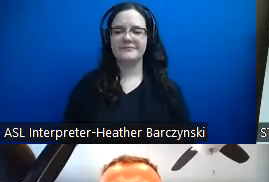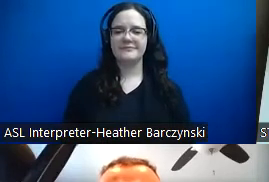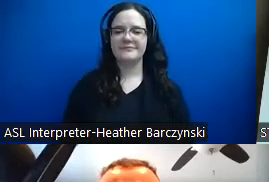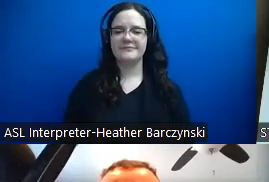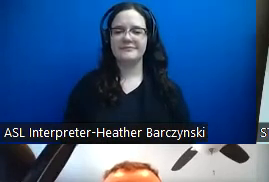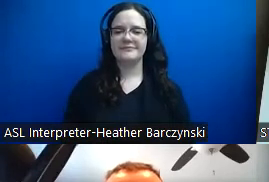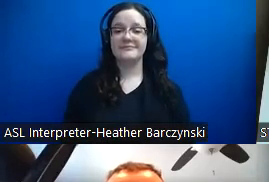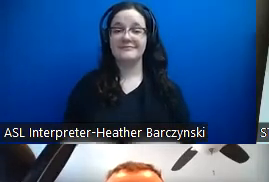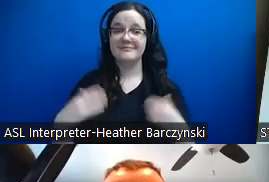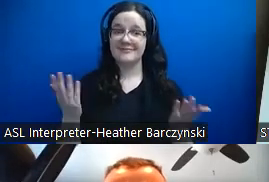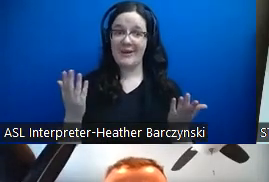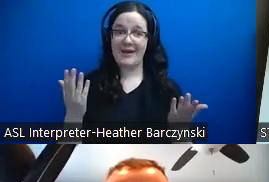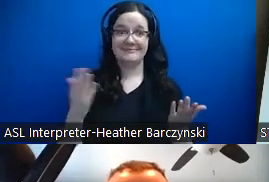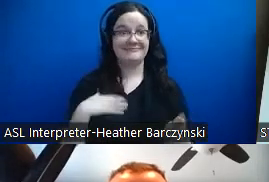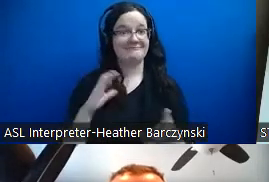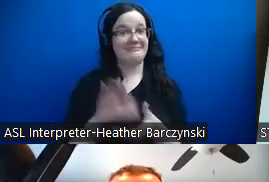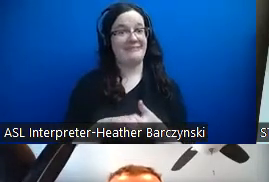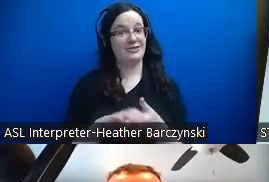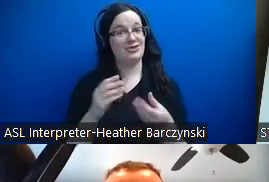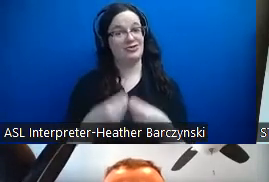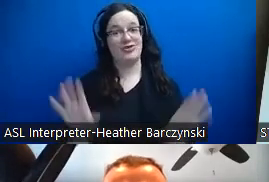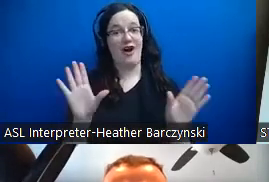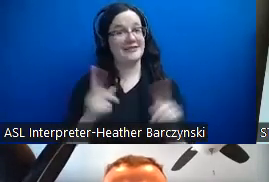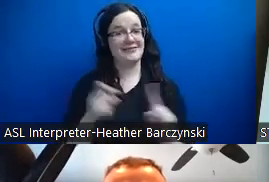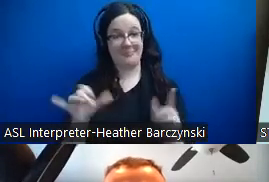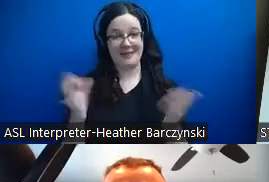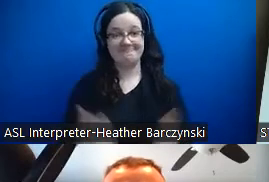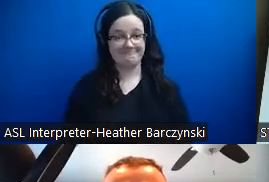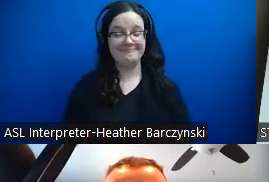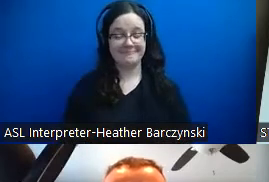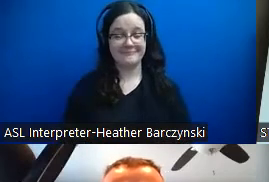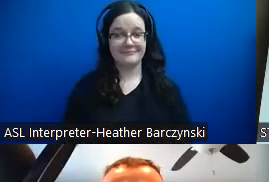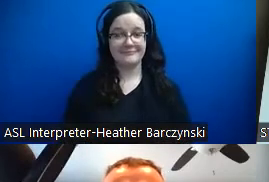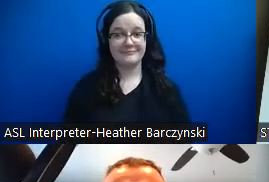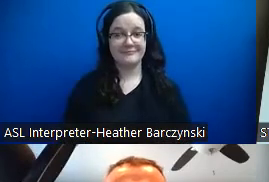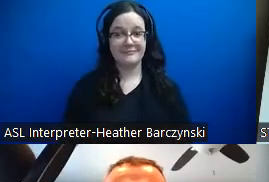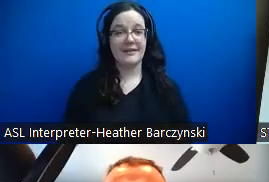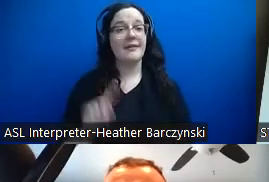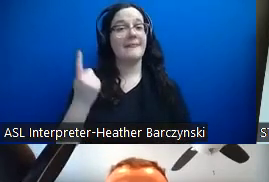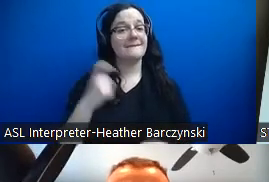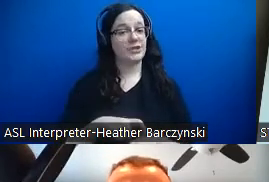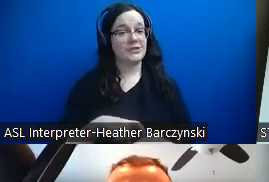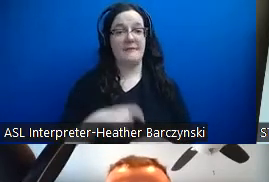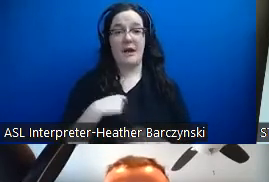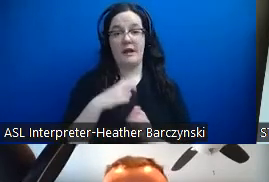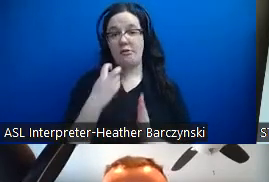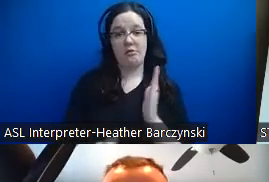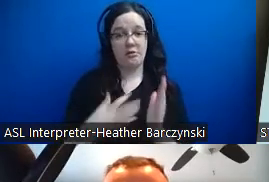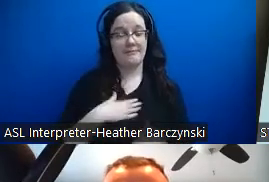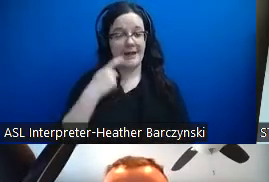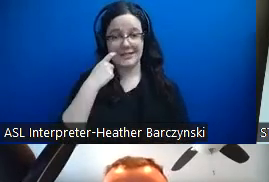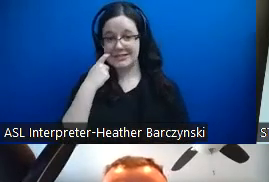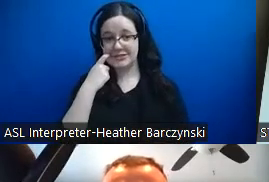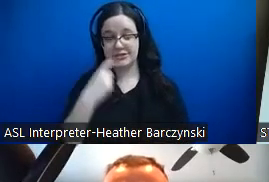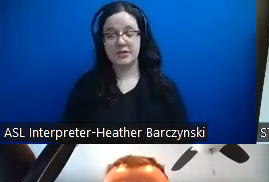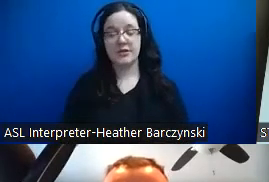Well, I lost a marriage over it. The first time I fell into my addiction,